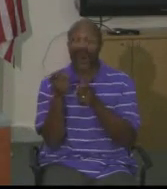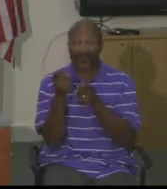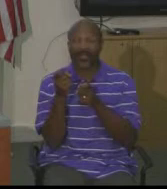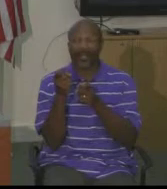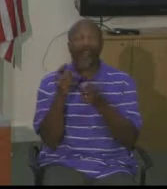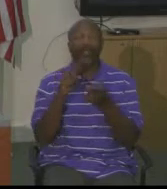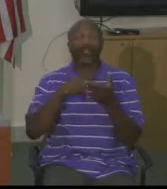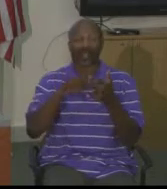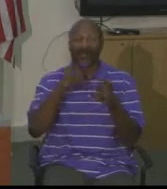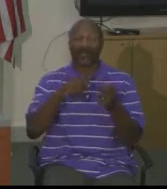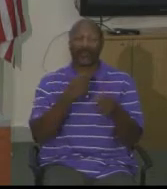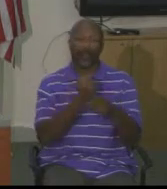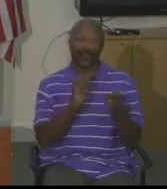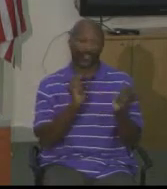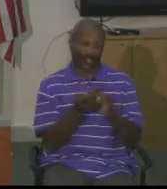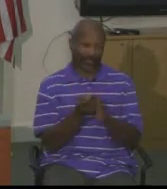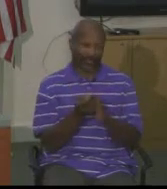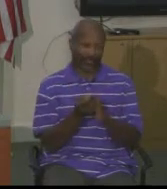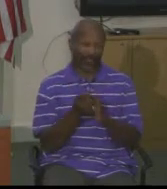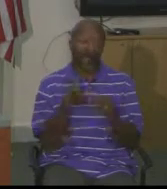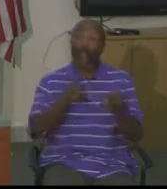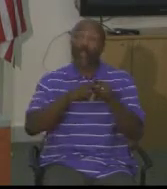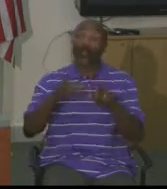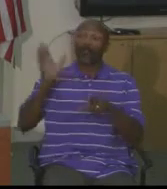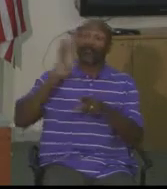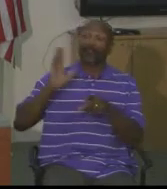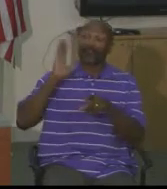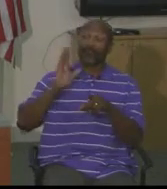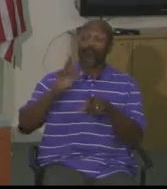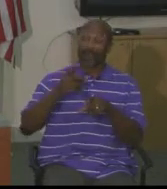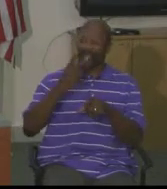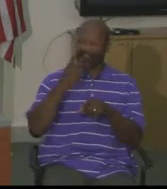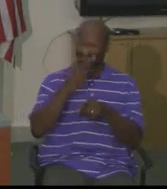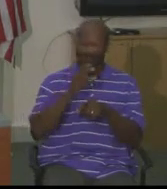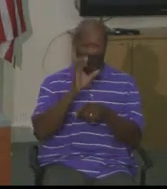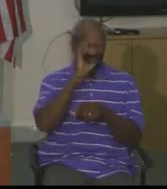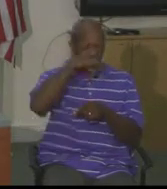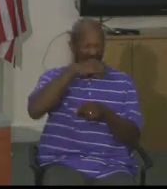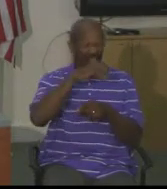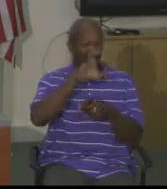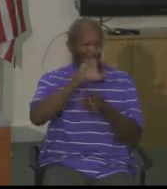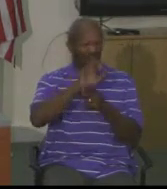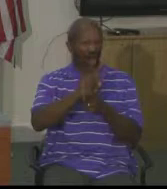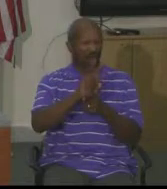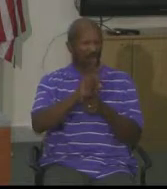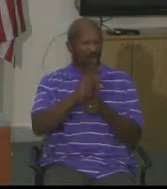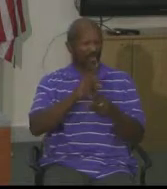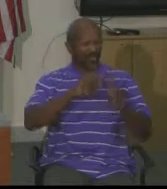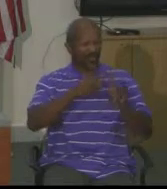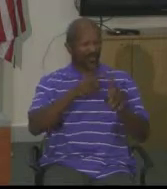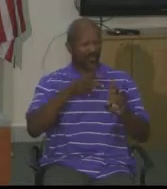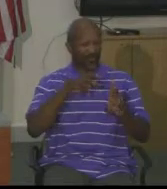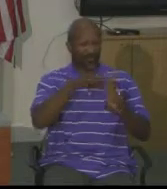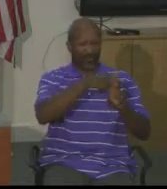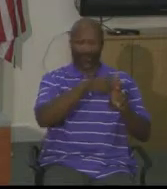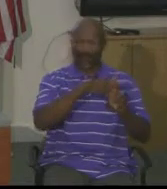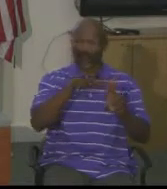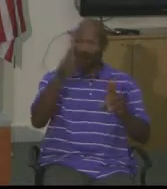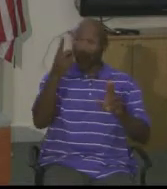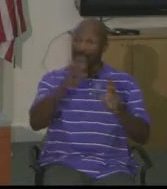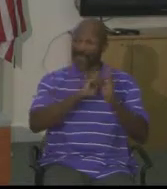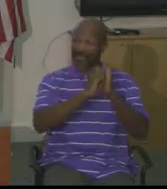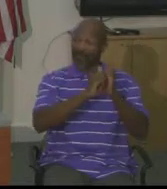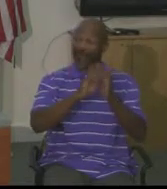In those days, you would also find these really strange looking cards. Here's an example of one. This is a